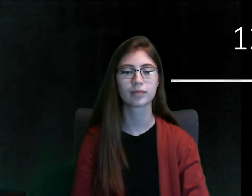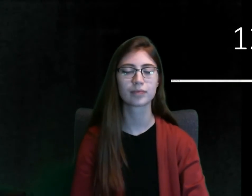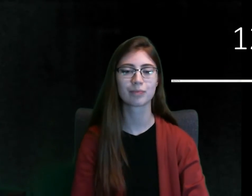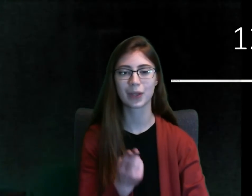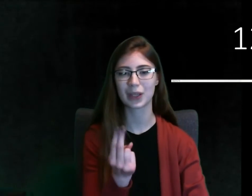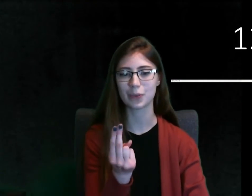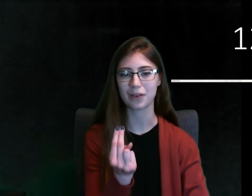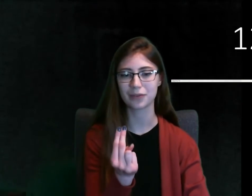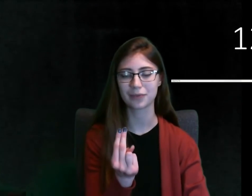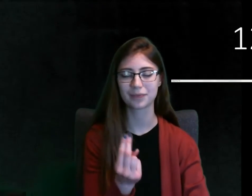12.